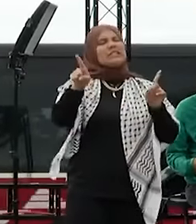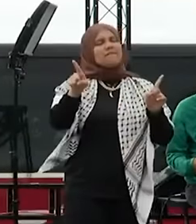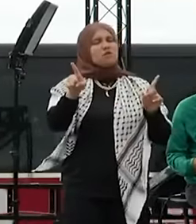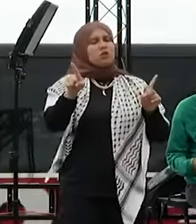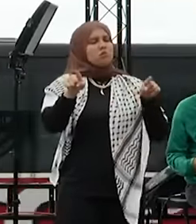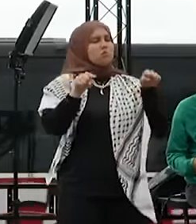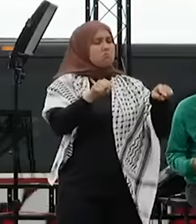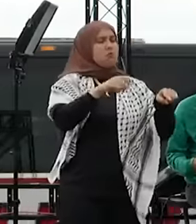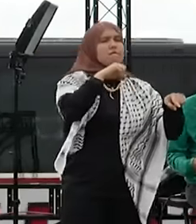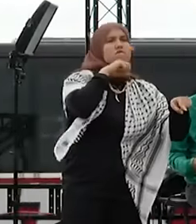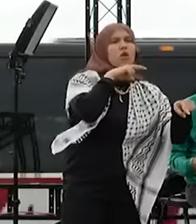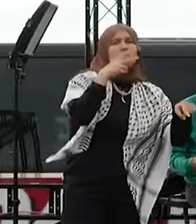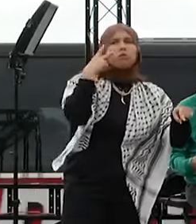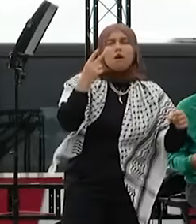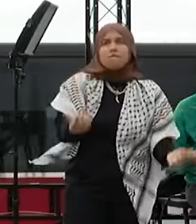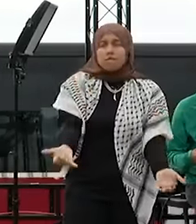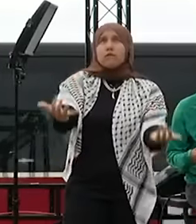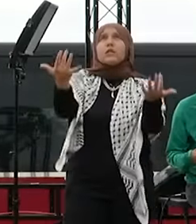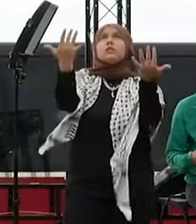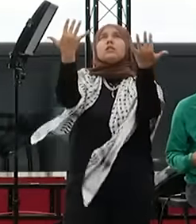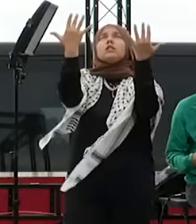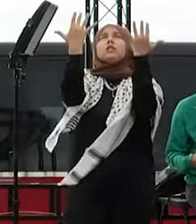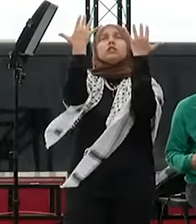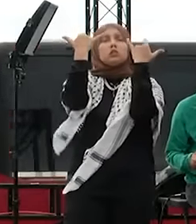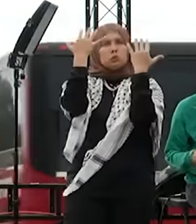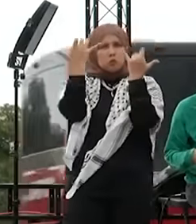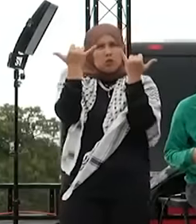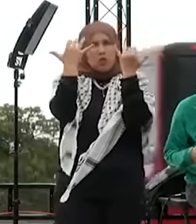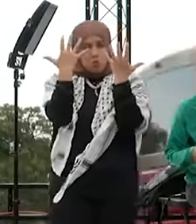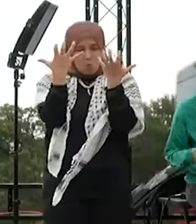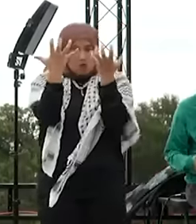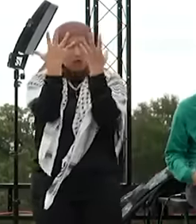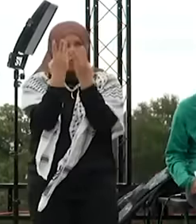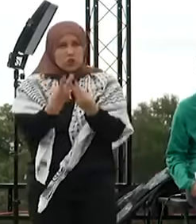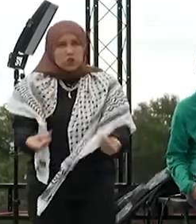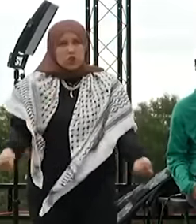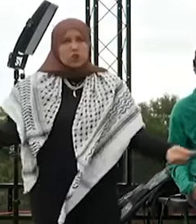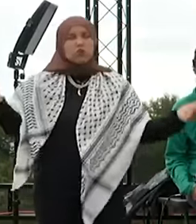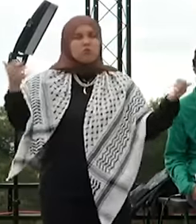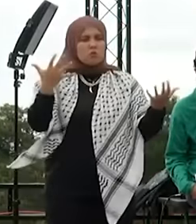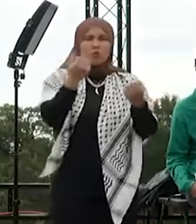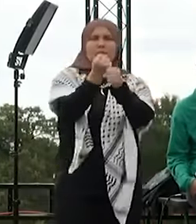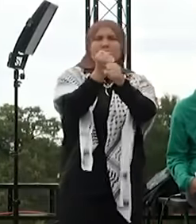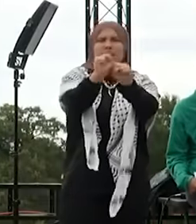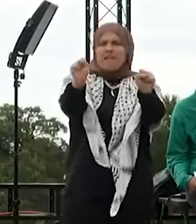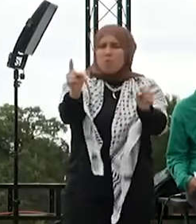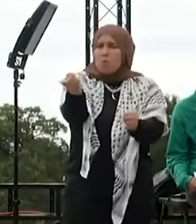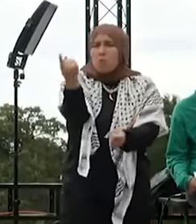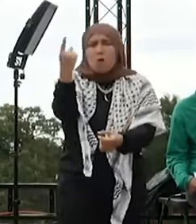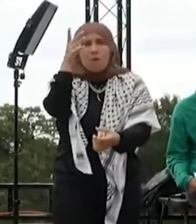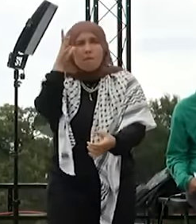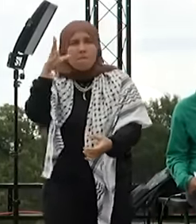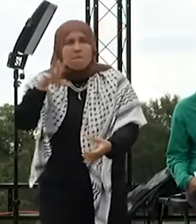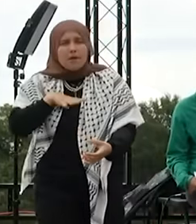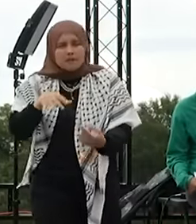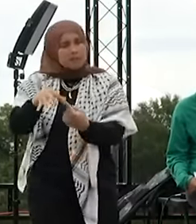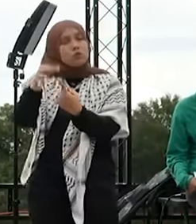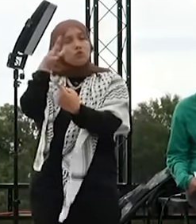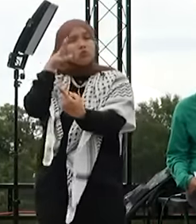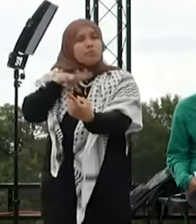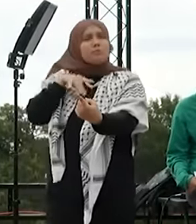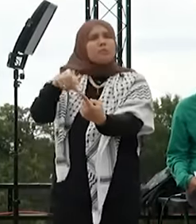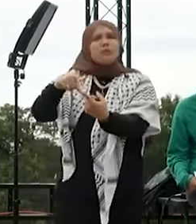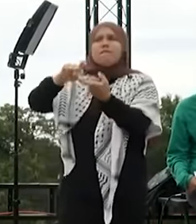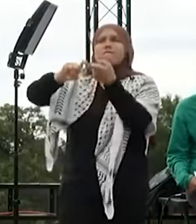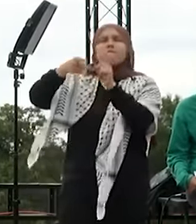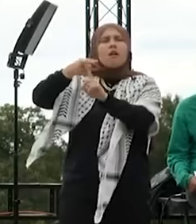a huge fire in front of them and wanted to extinguish a fire to save this one man, a special man, the